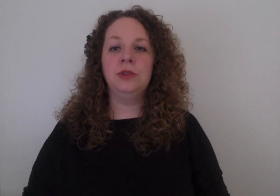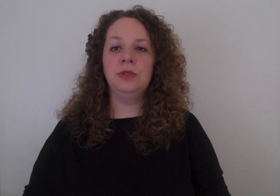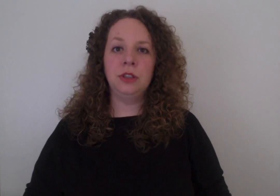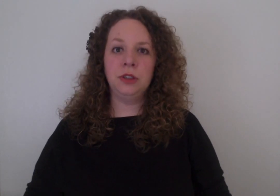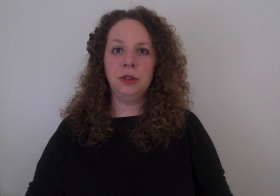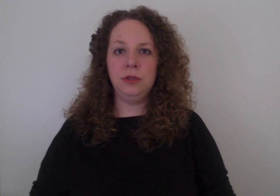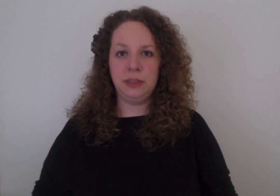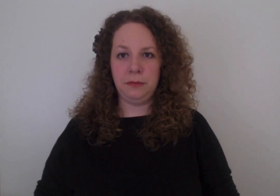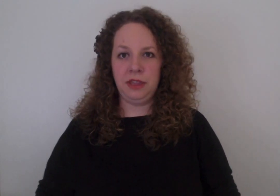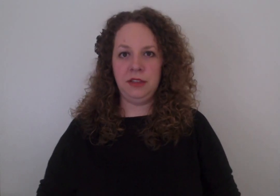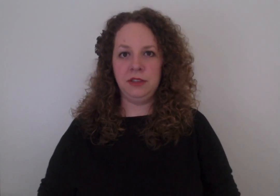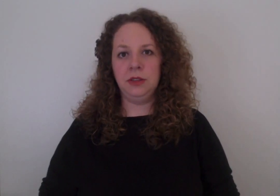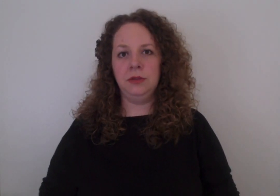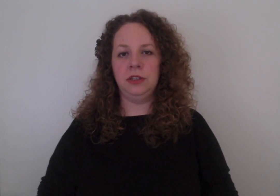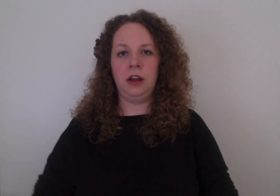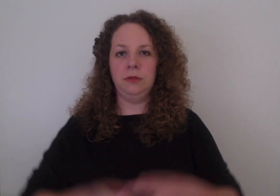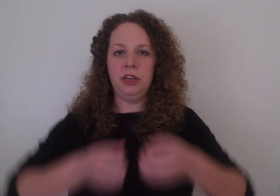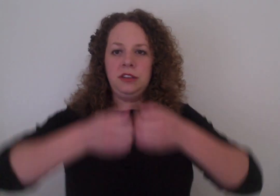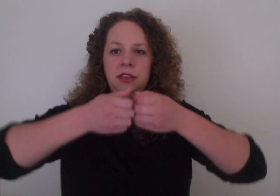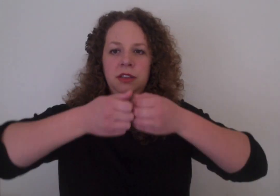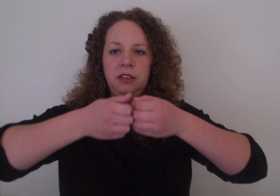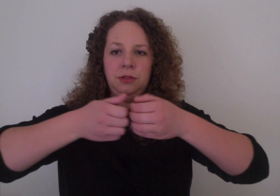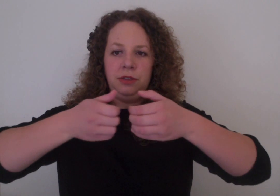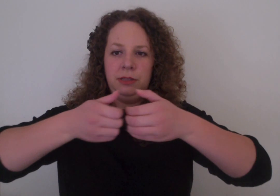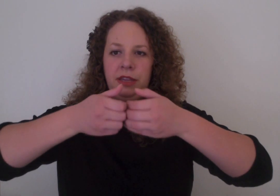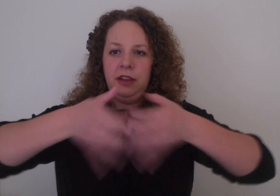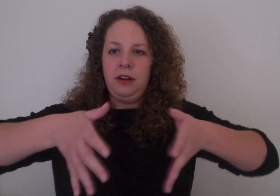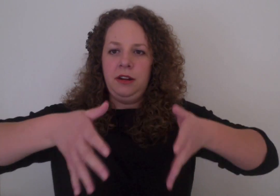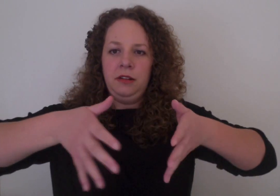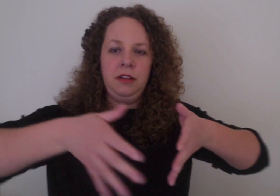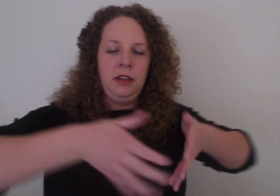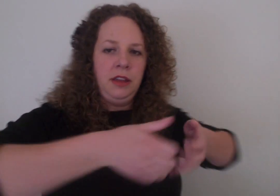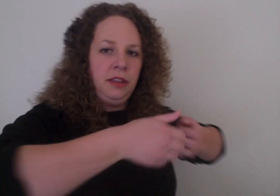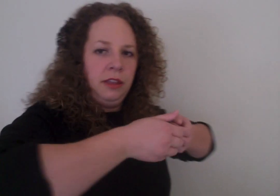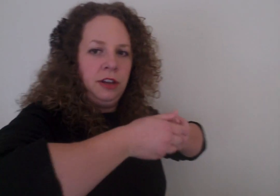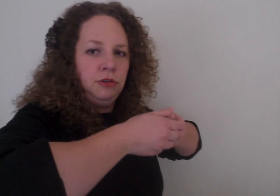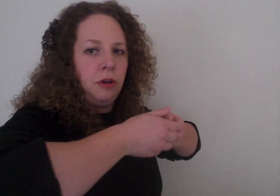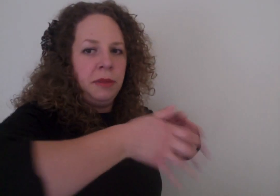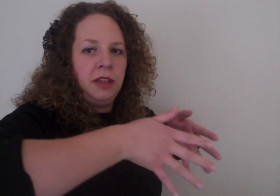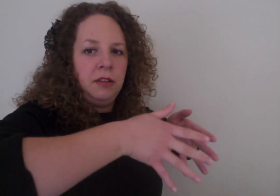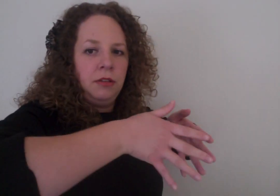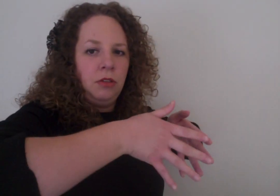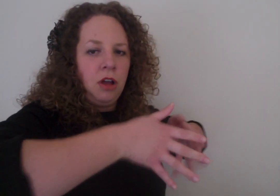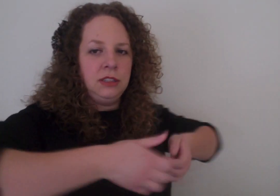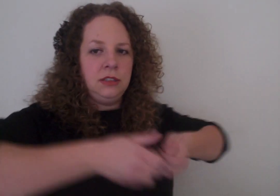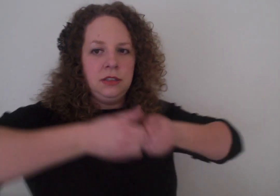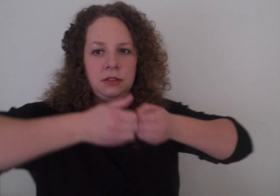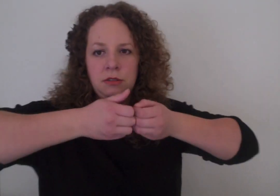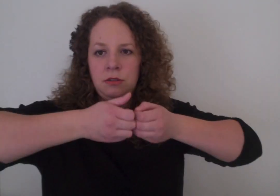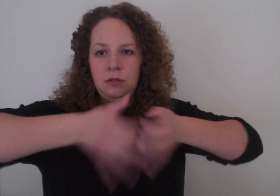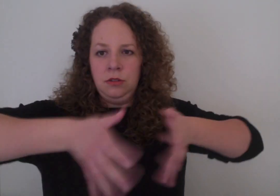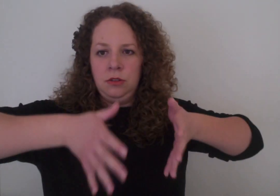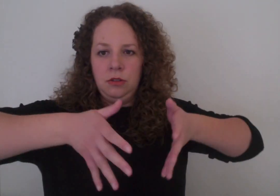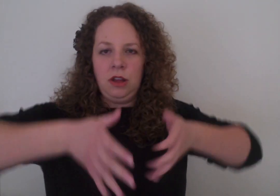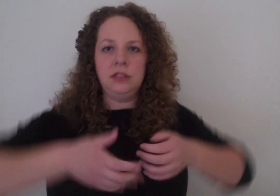to lose something, to lose an object, is going to here, like you're dropping it. Lost. Lost.